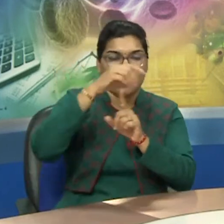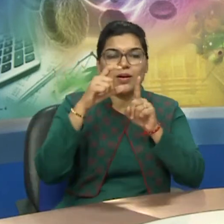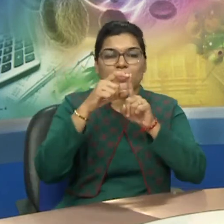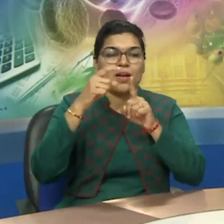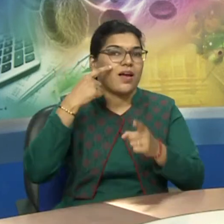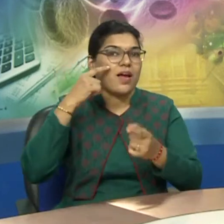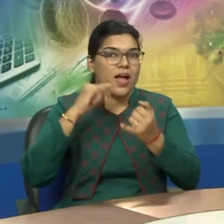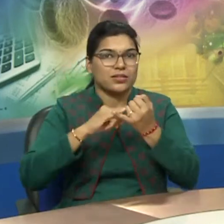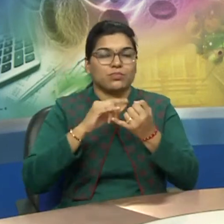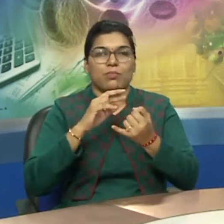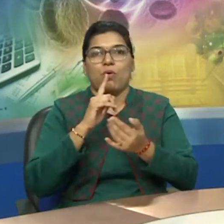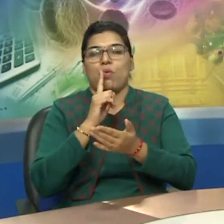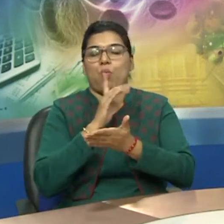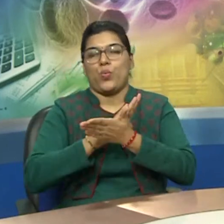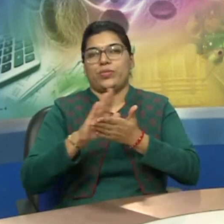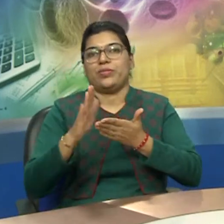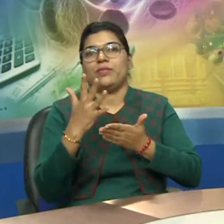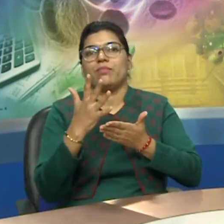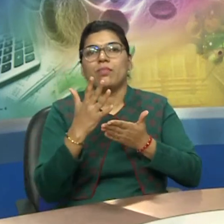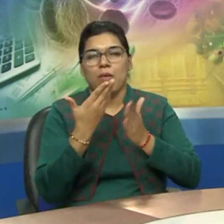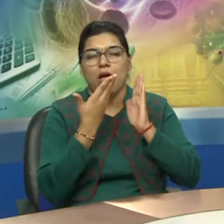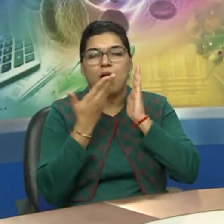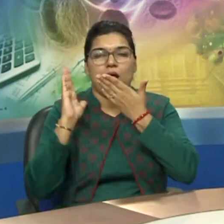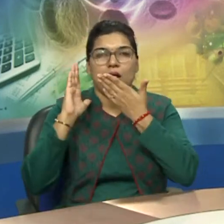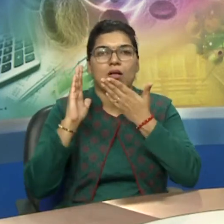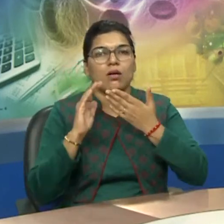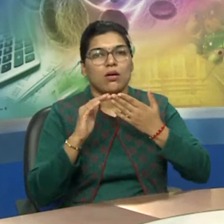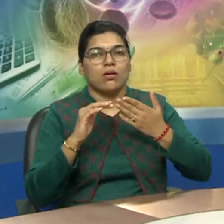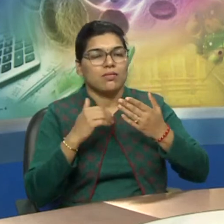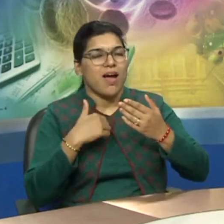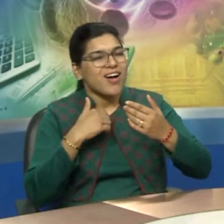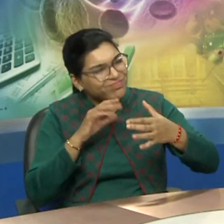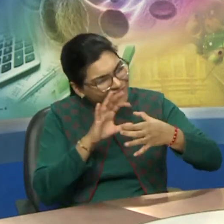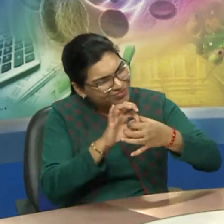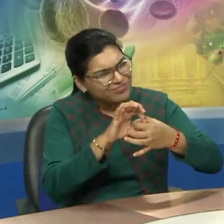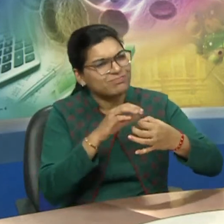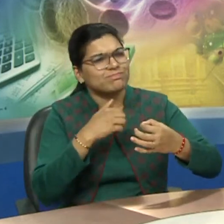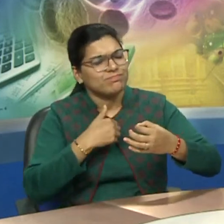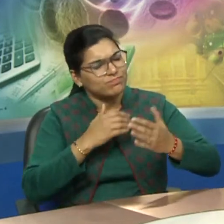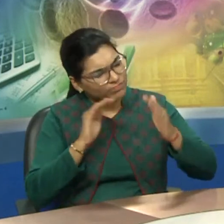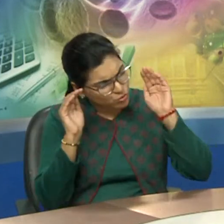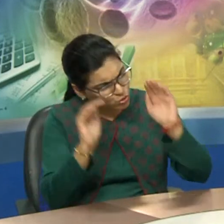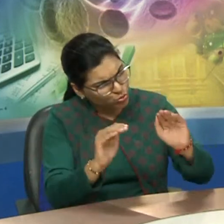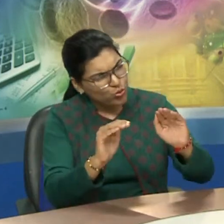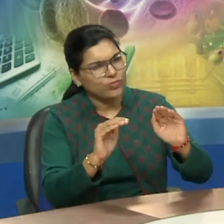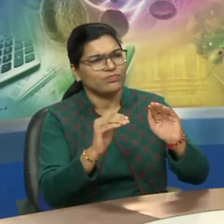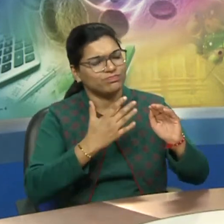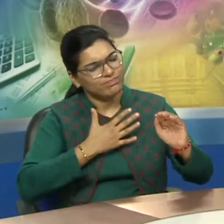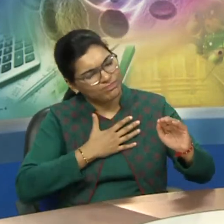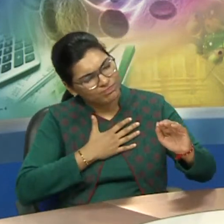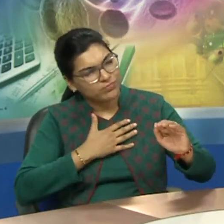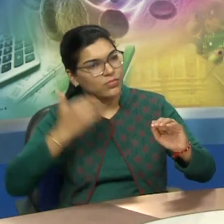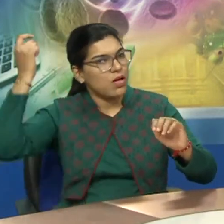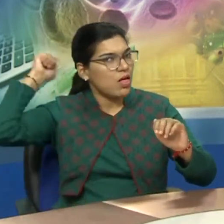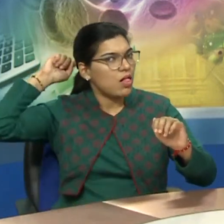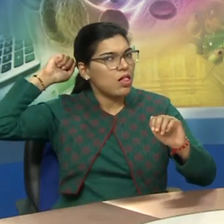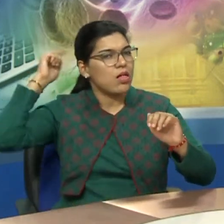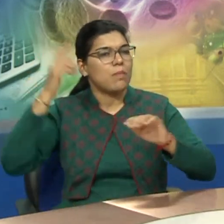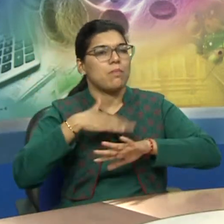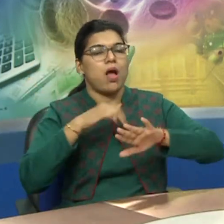As we have already understood the word loyalty, so it is a kind of opposite of that word. Disloyal